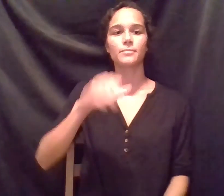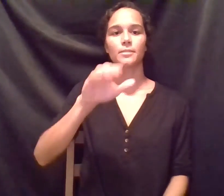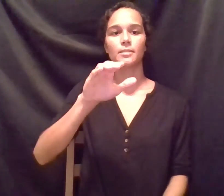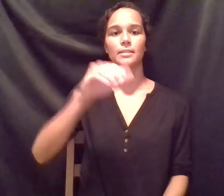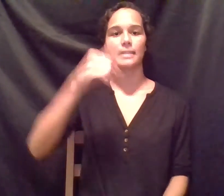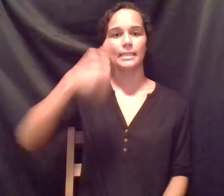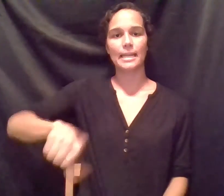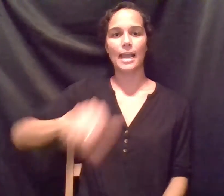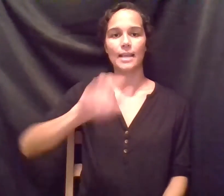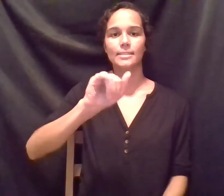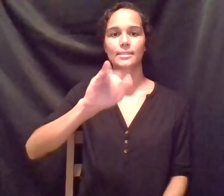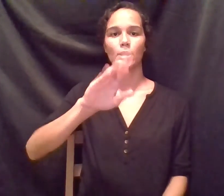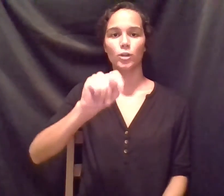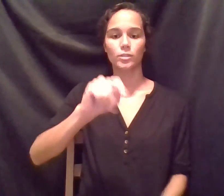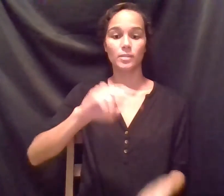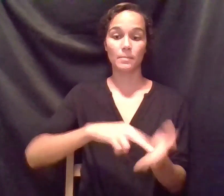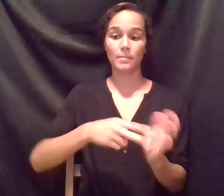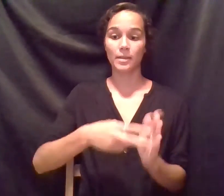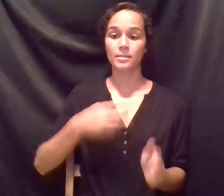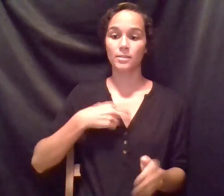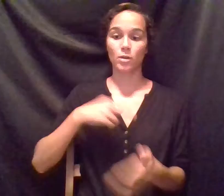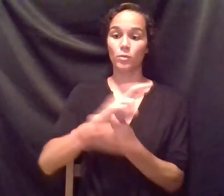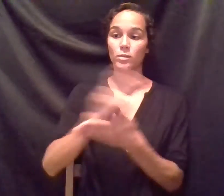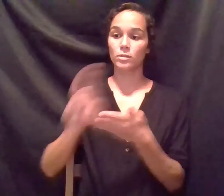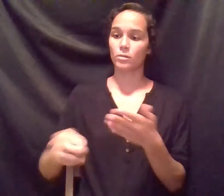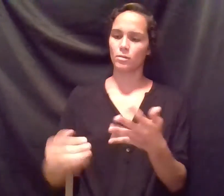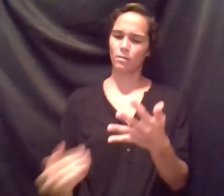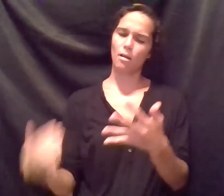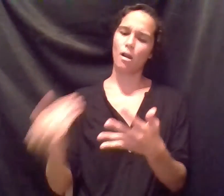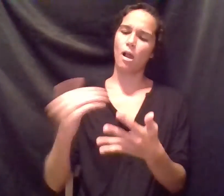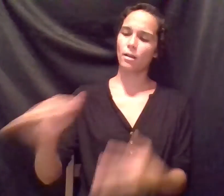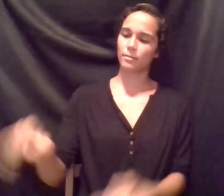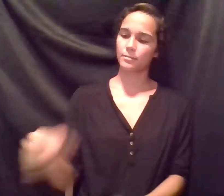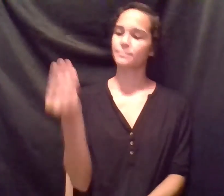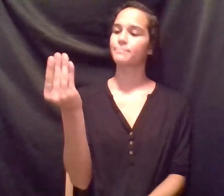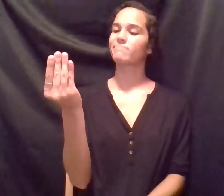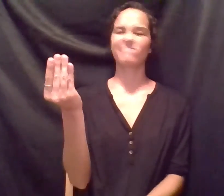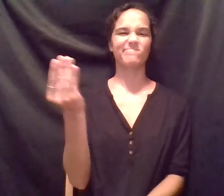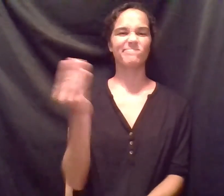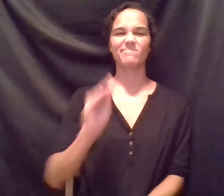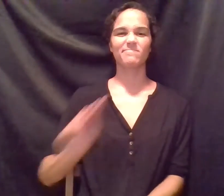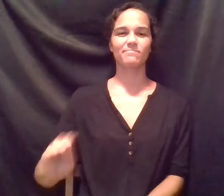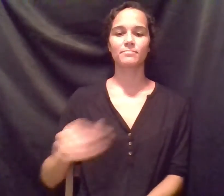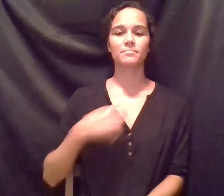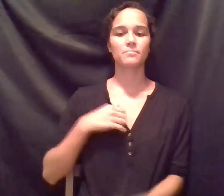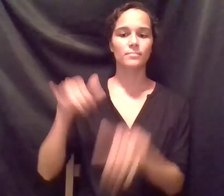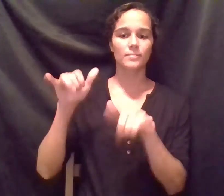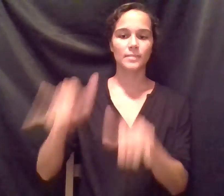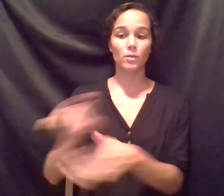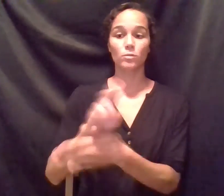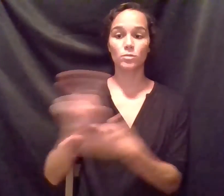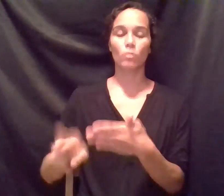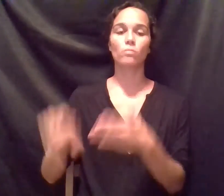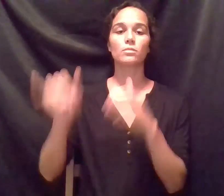you know what? We're going to let that one stand. That's great news. However, it's not binding on the other